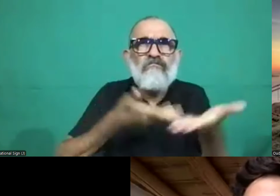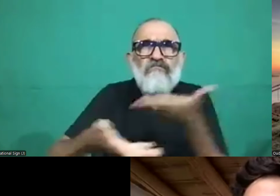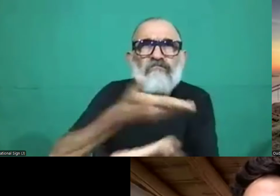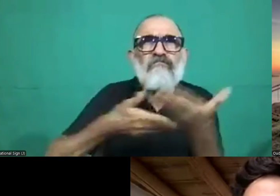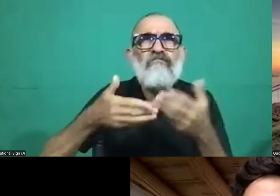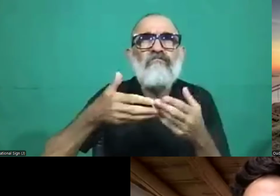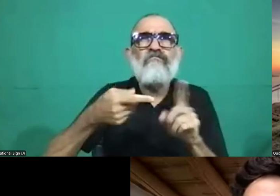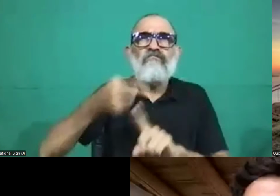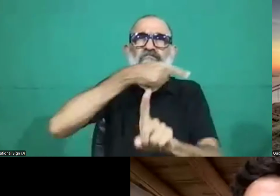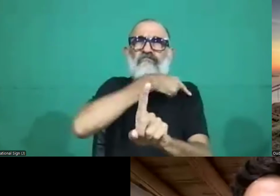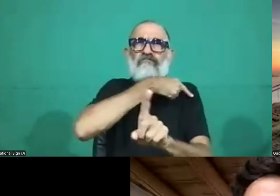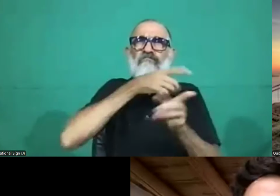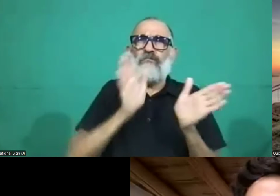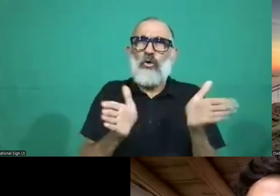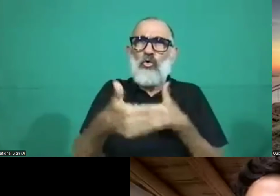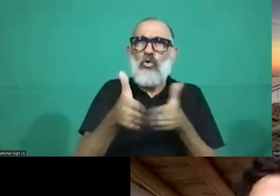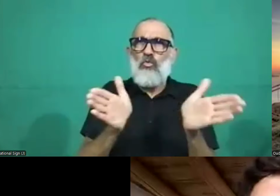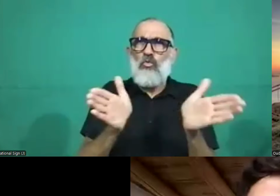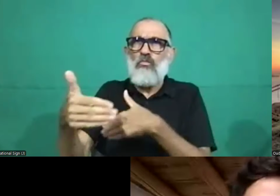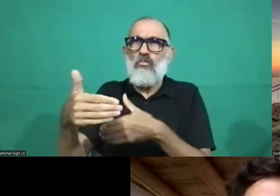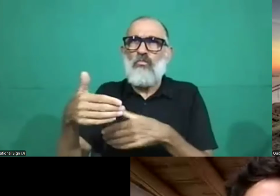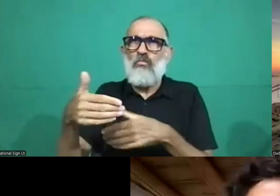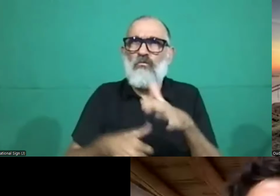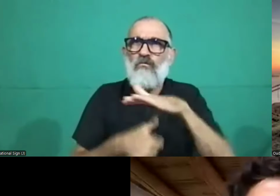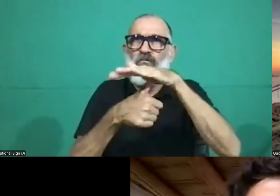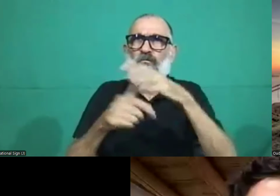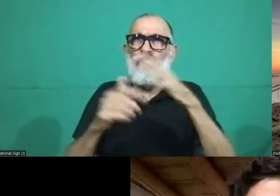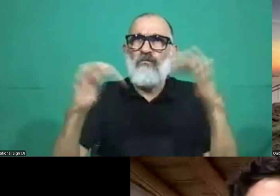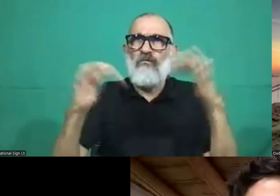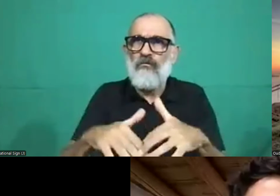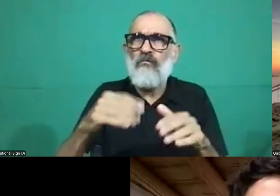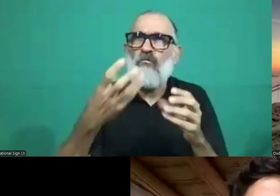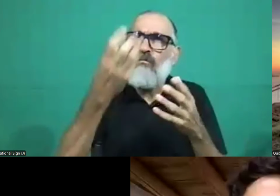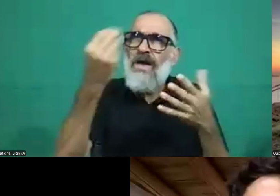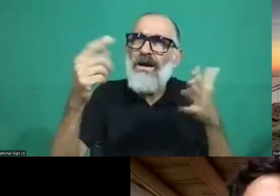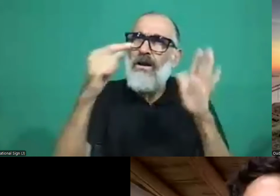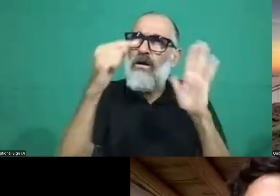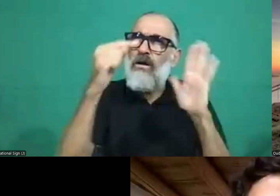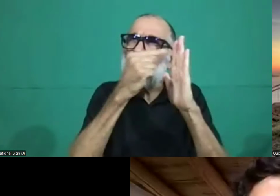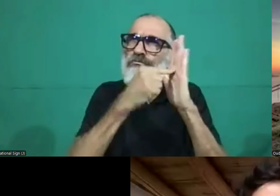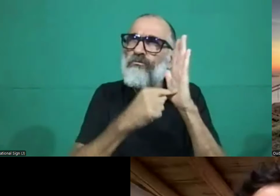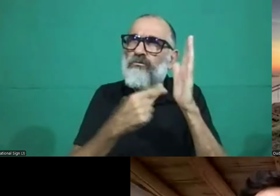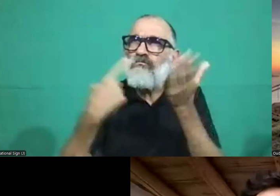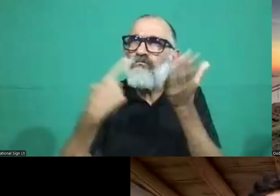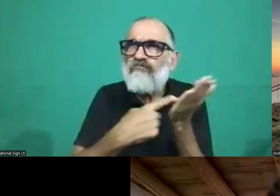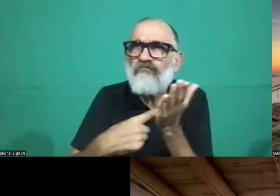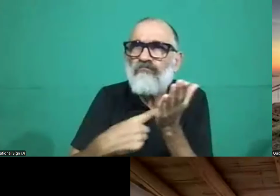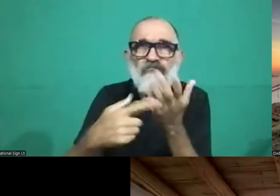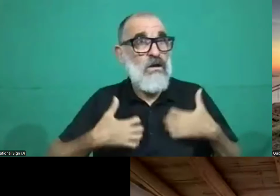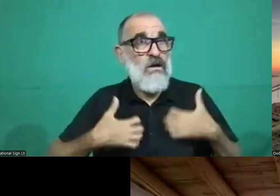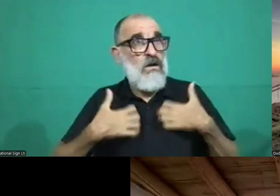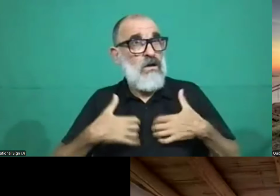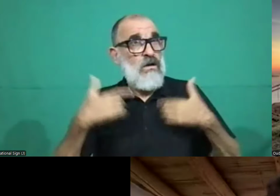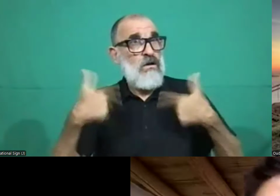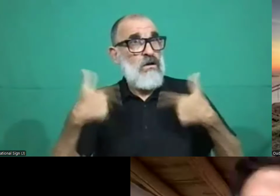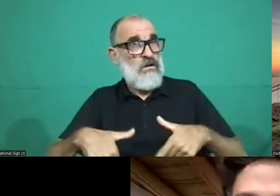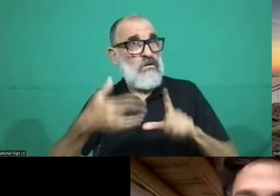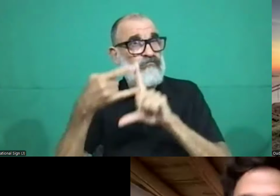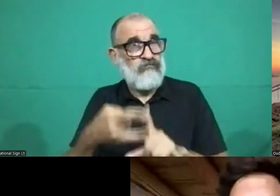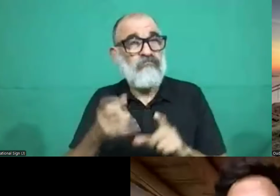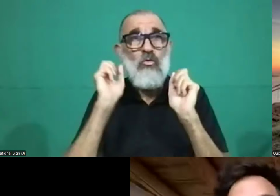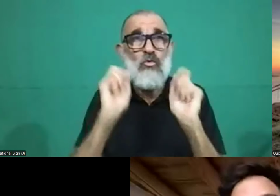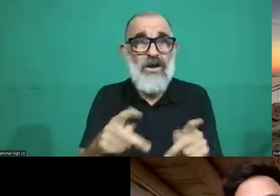the 2024 Annual Grantee Survey. I just posted the link to the survey in the